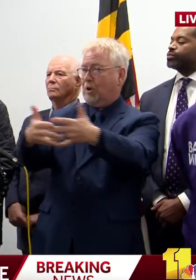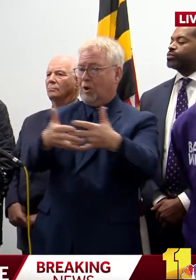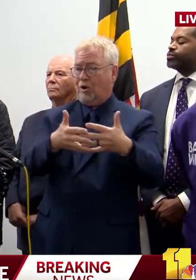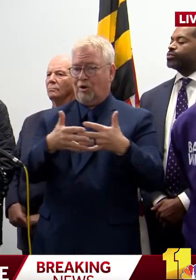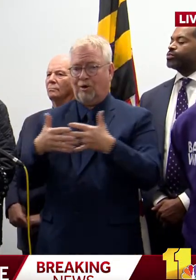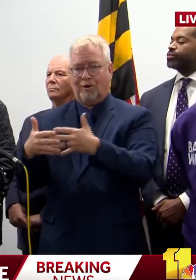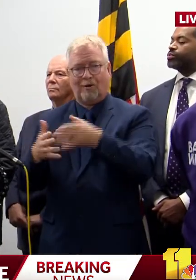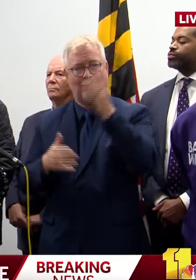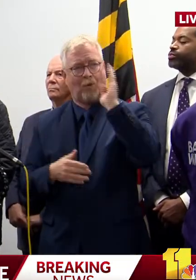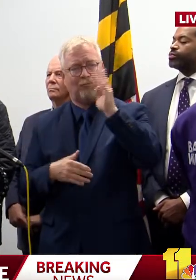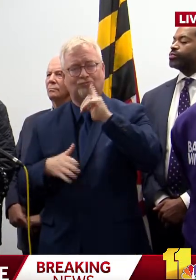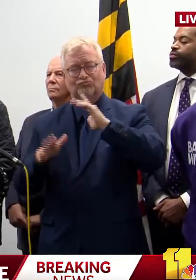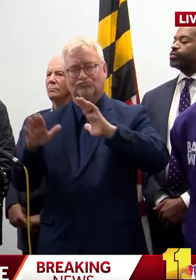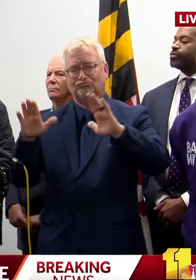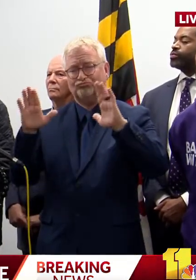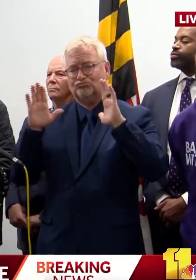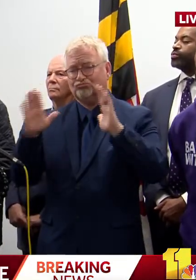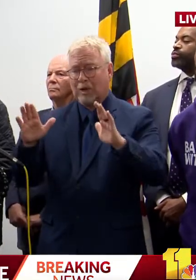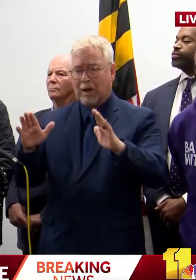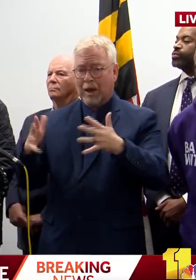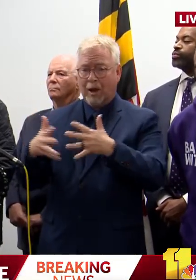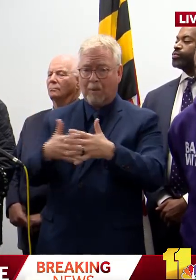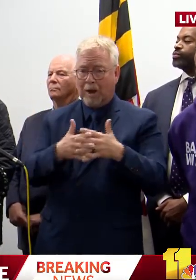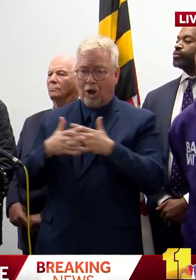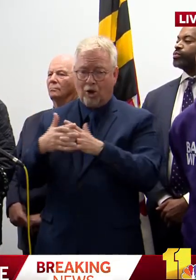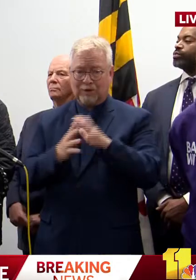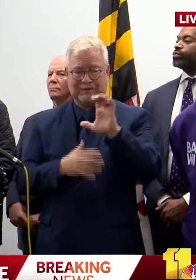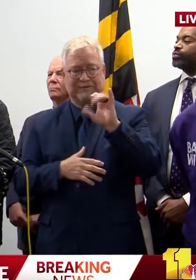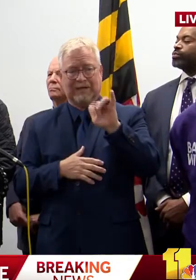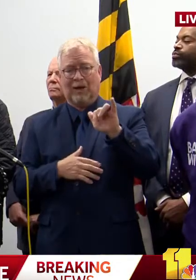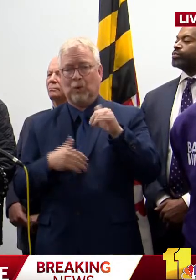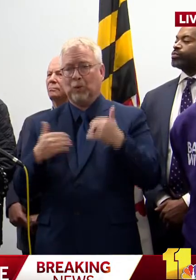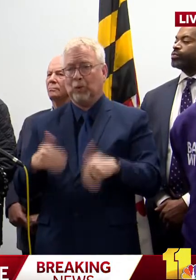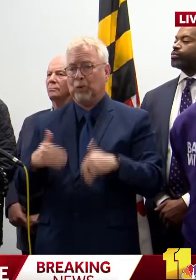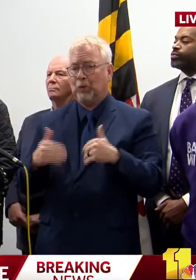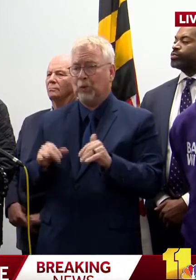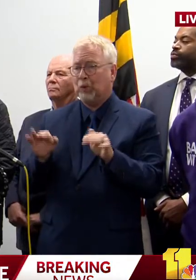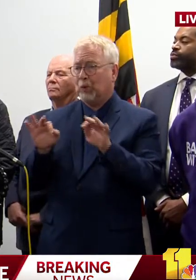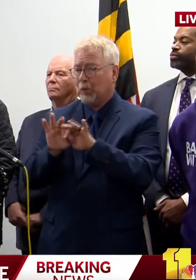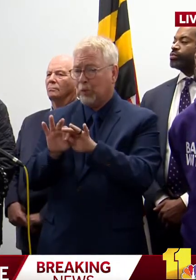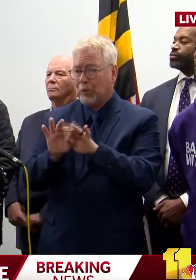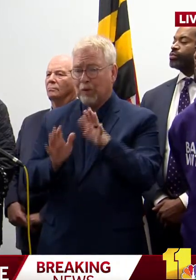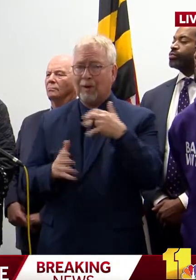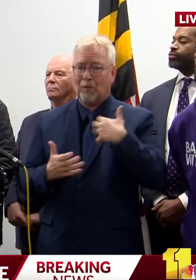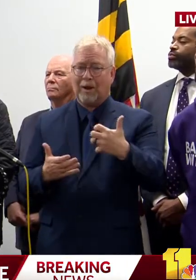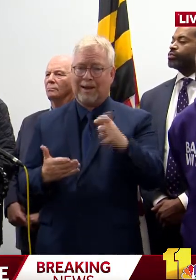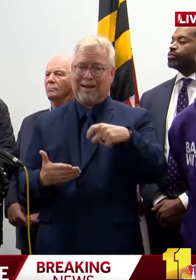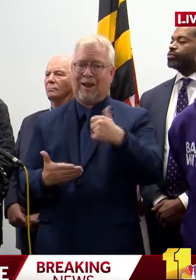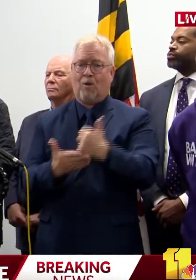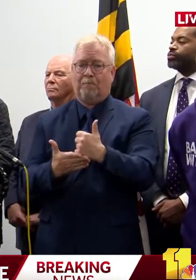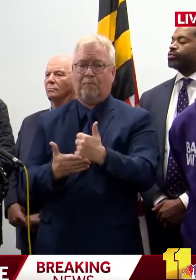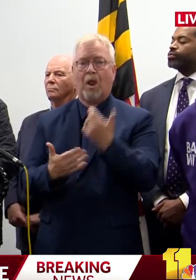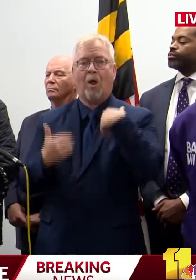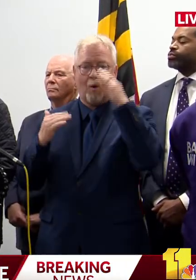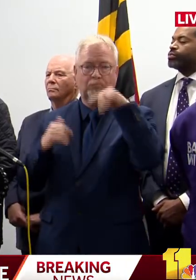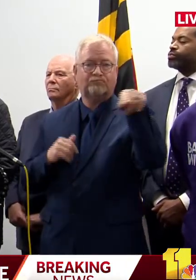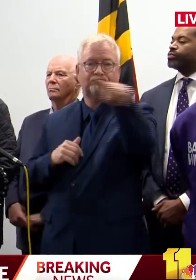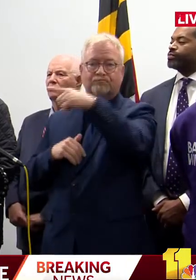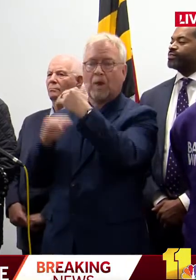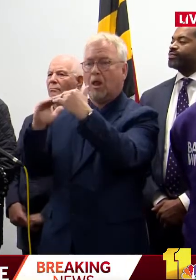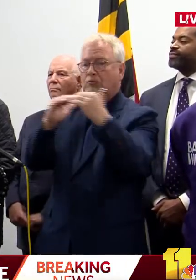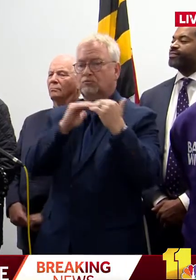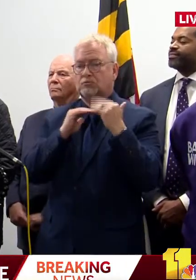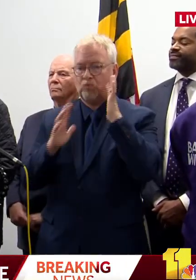city here in Baltimore, and we're hoping that all of our colleagues will come together and join us in making sure we